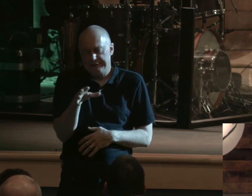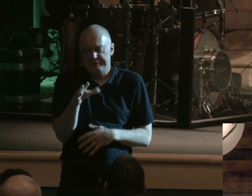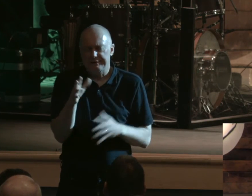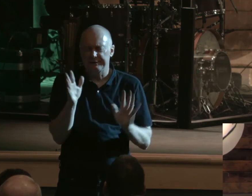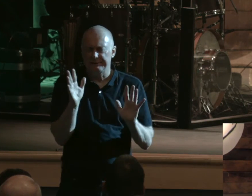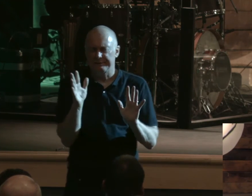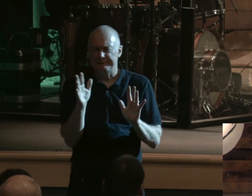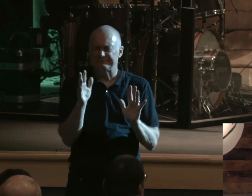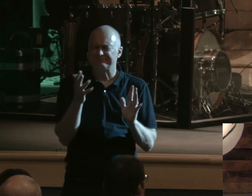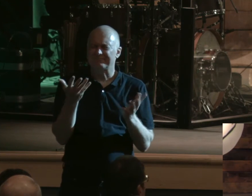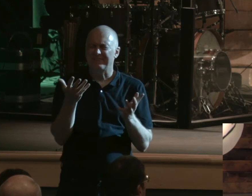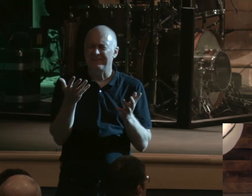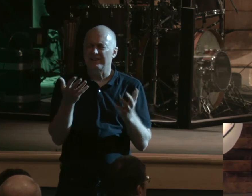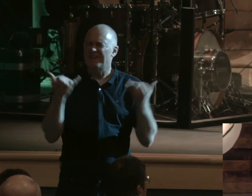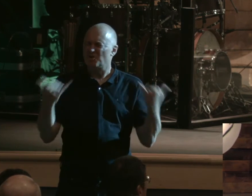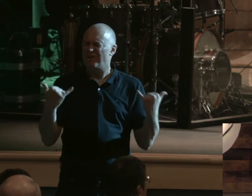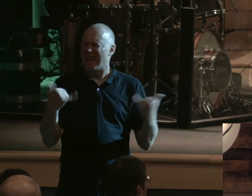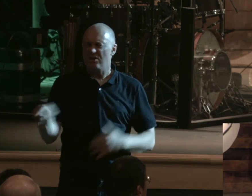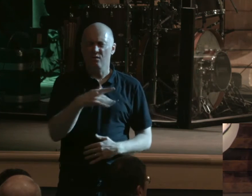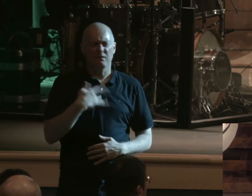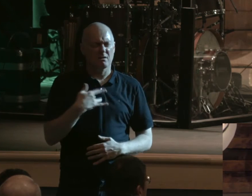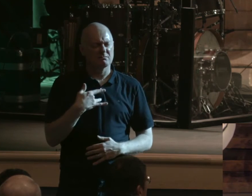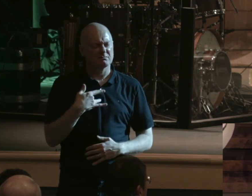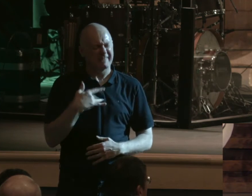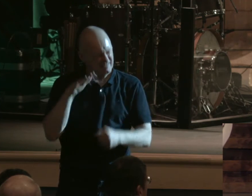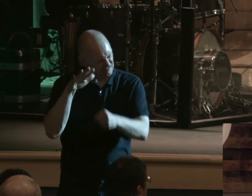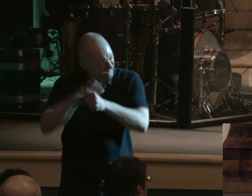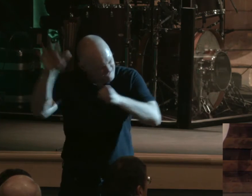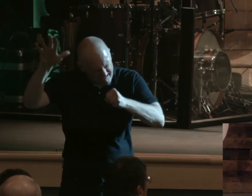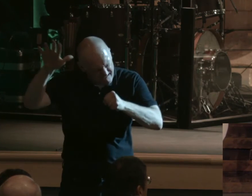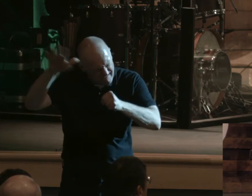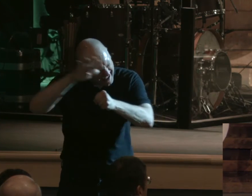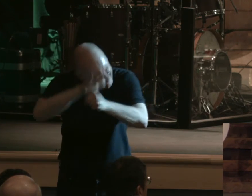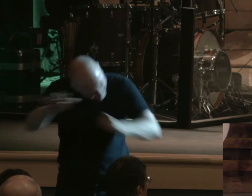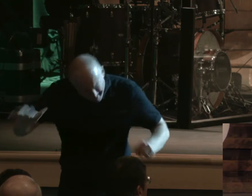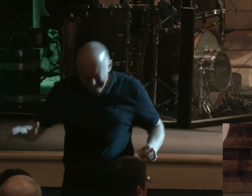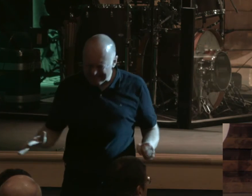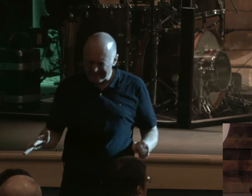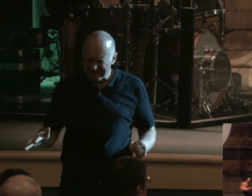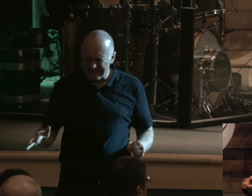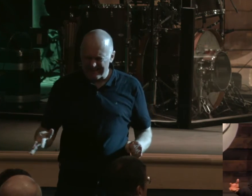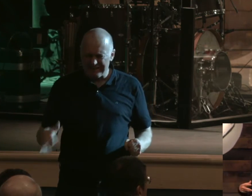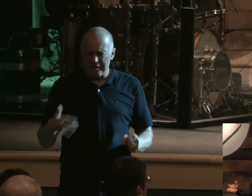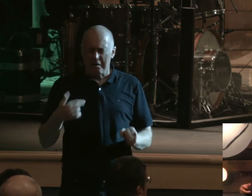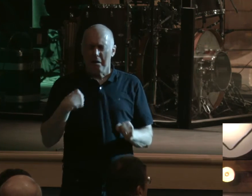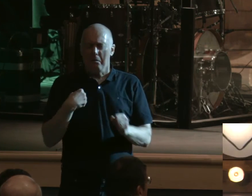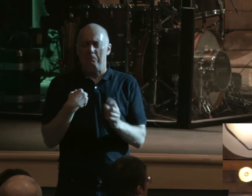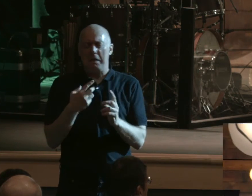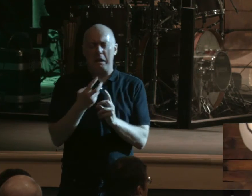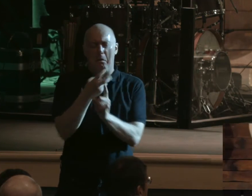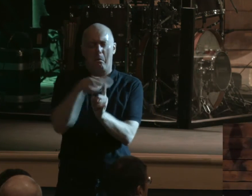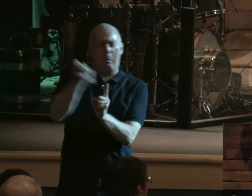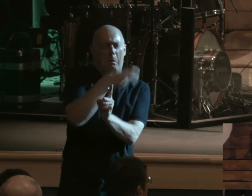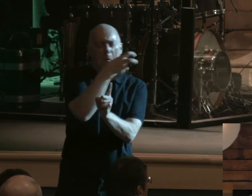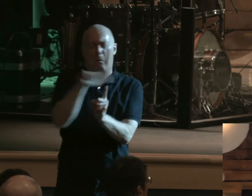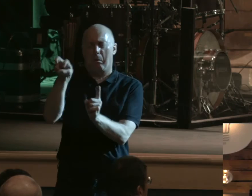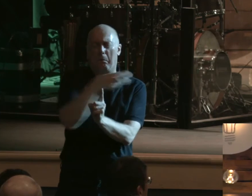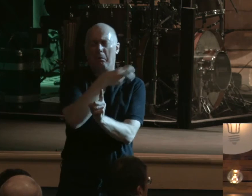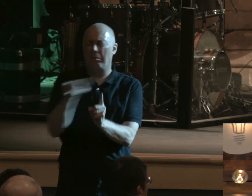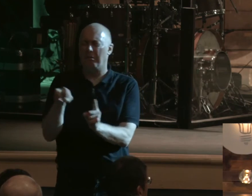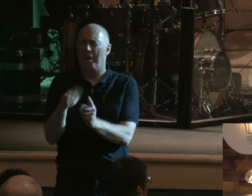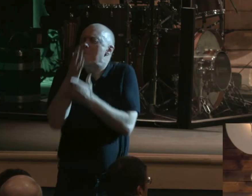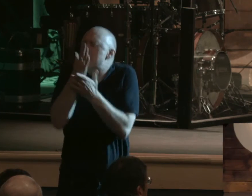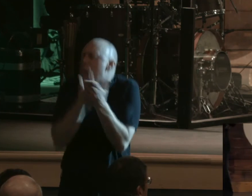captive, but today you're saying enough. Enough of partial Christianity. Enough of